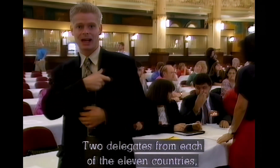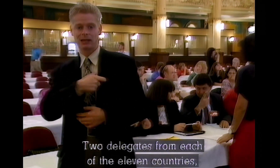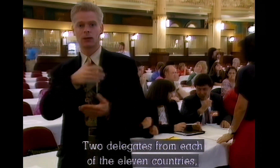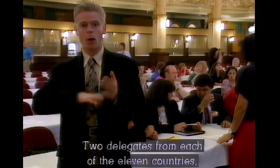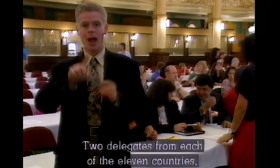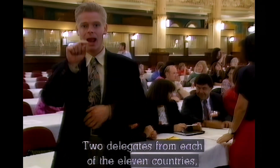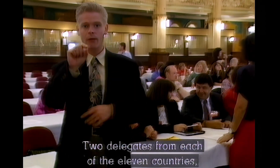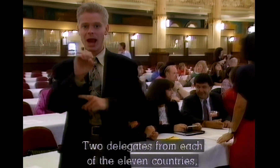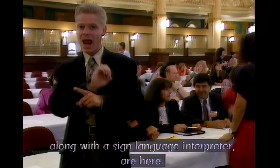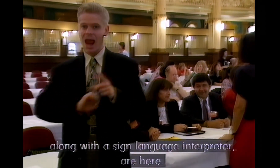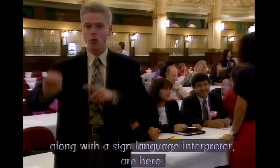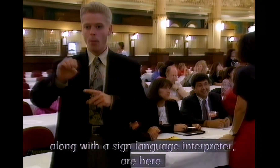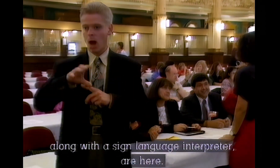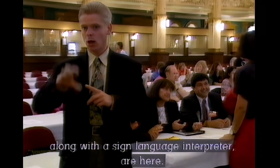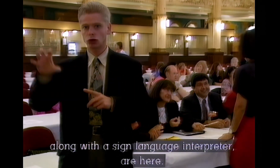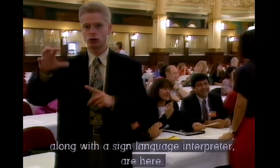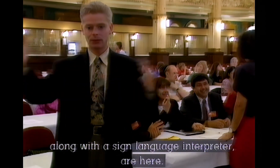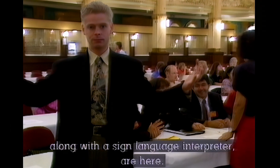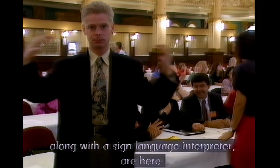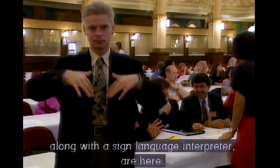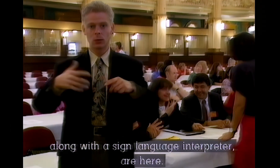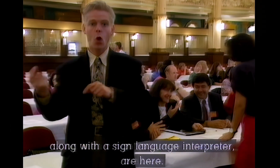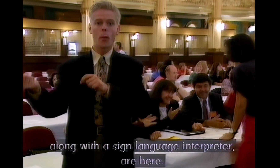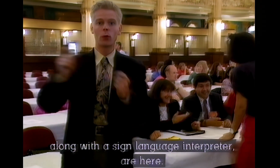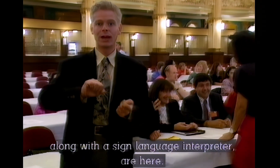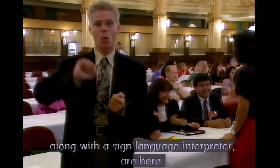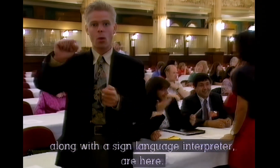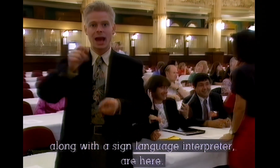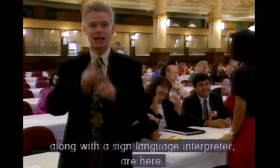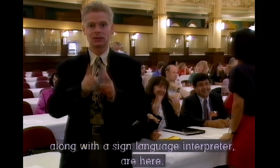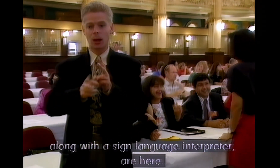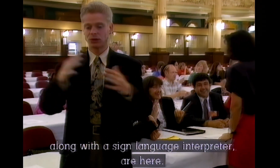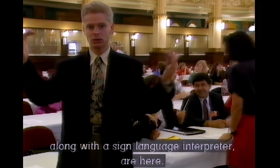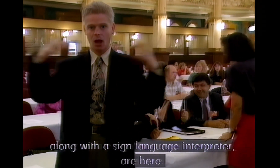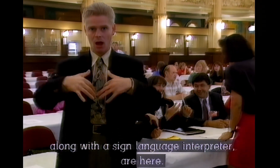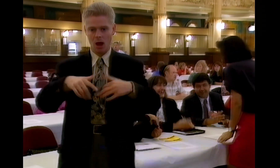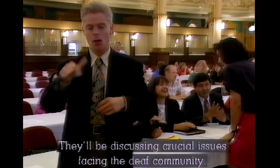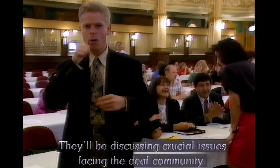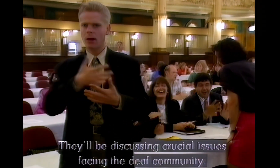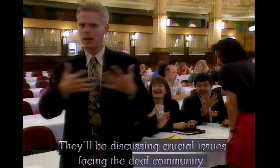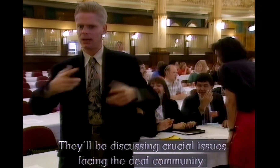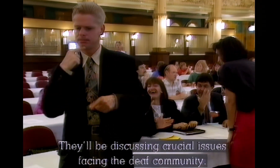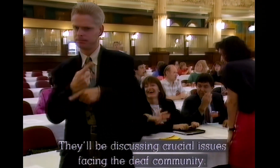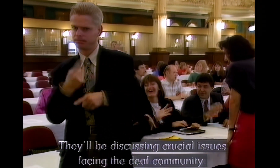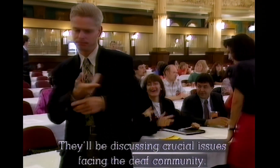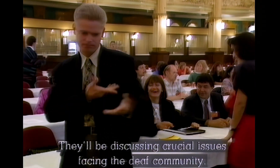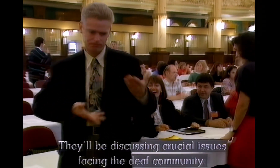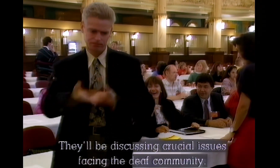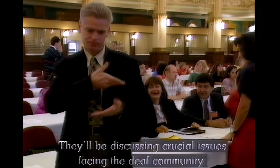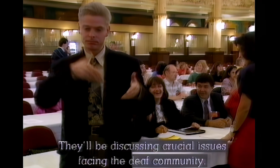Two delegates from each of the 11 countries, along with a sign language interpreter, are here, and they'll be discussing crucial issues facing